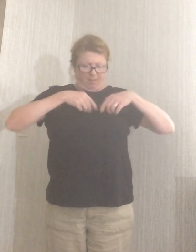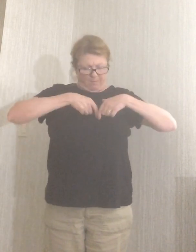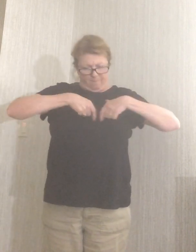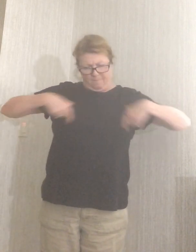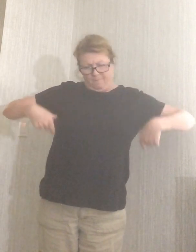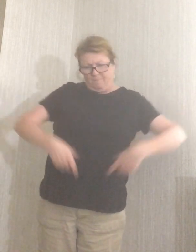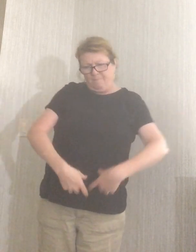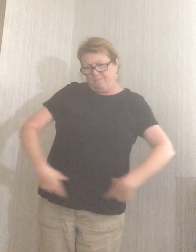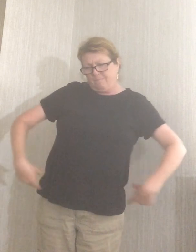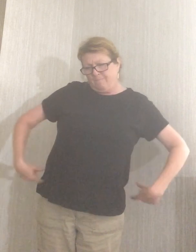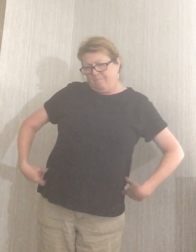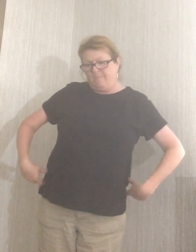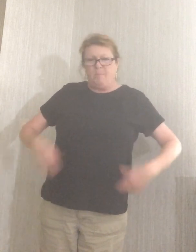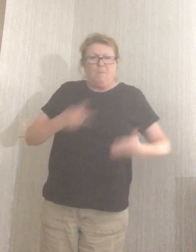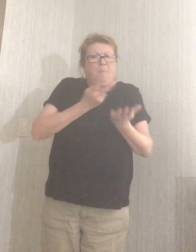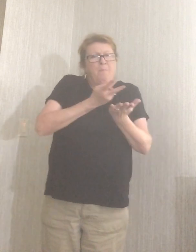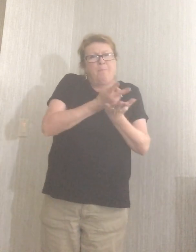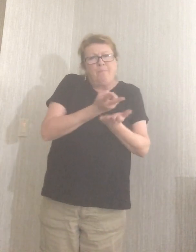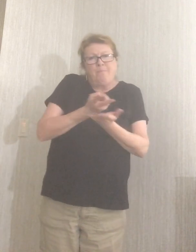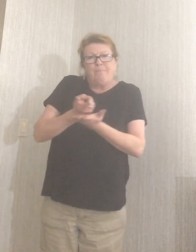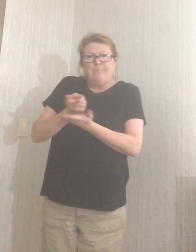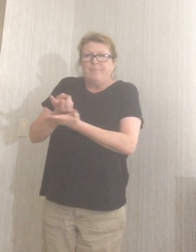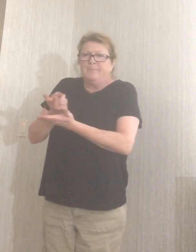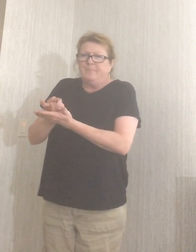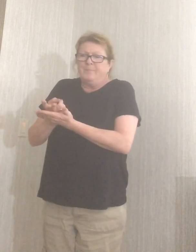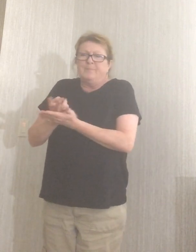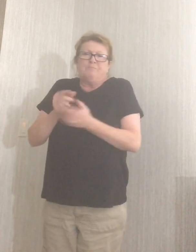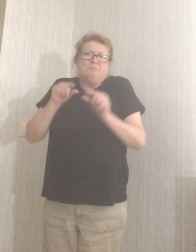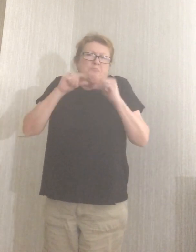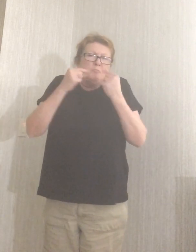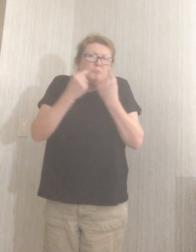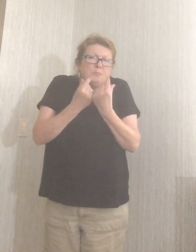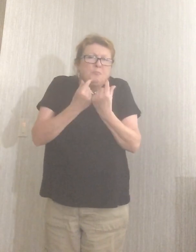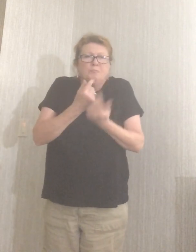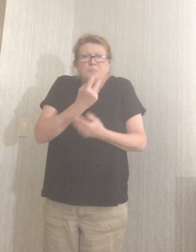or 3 all up and down the beach.